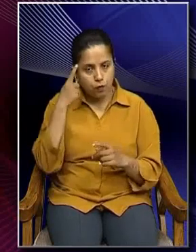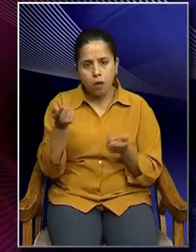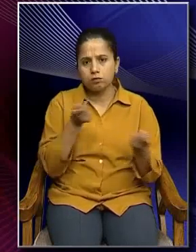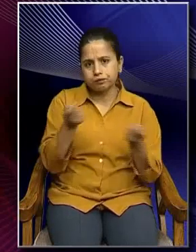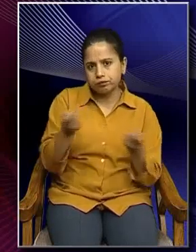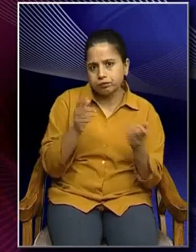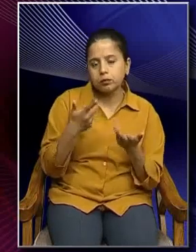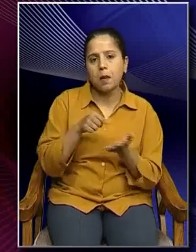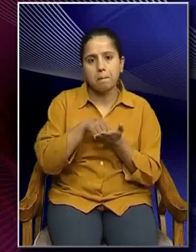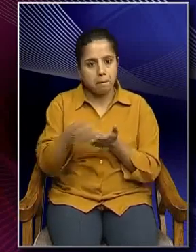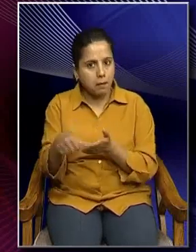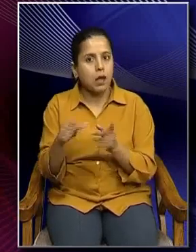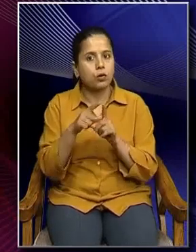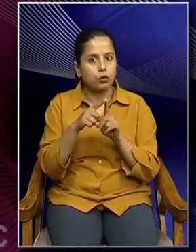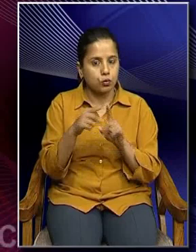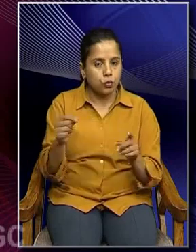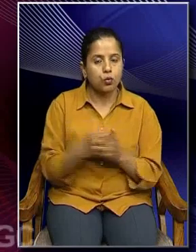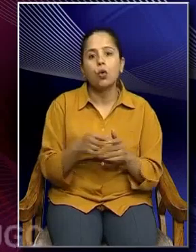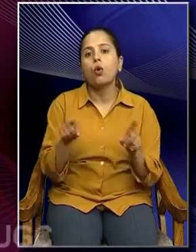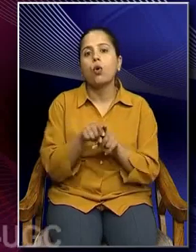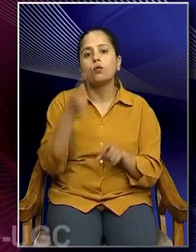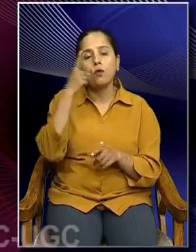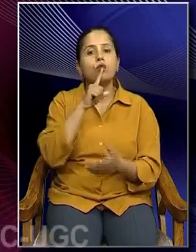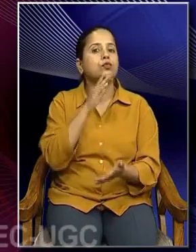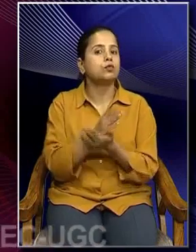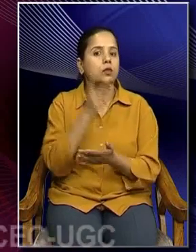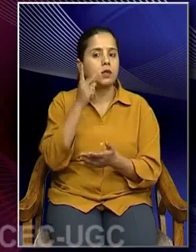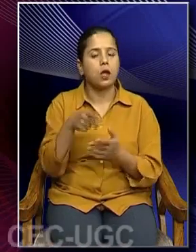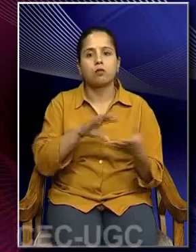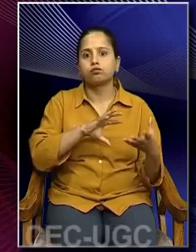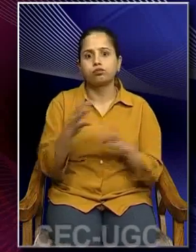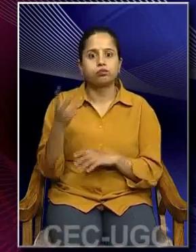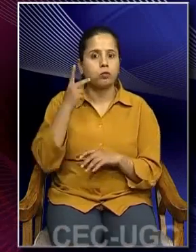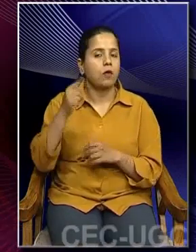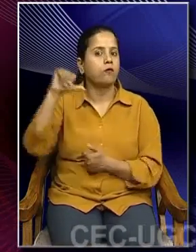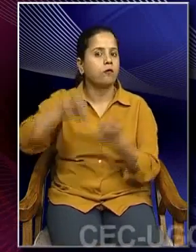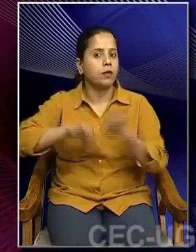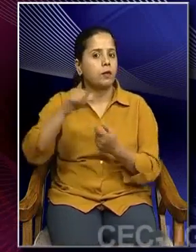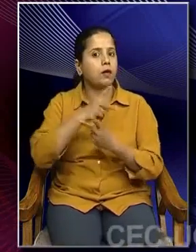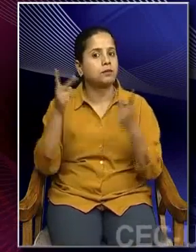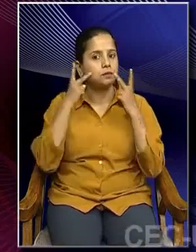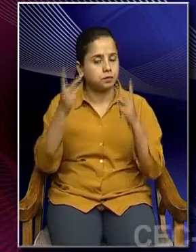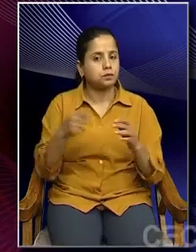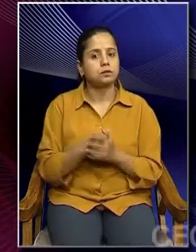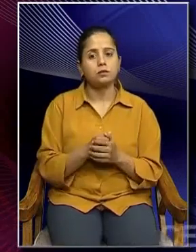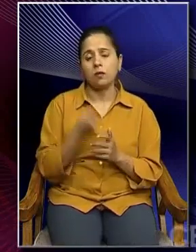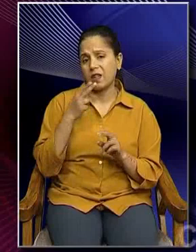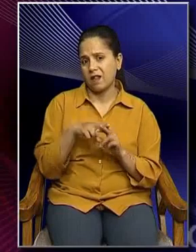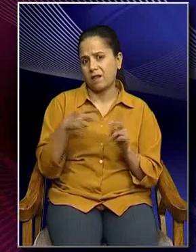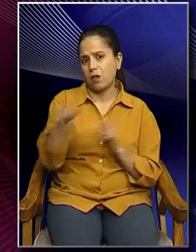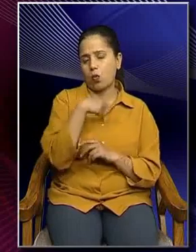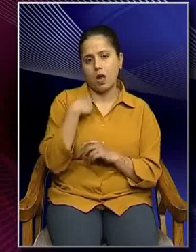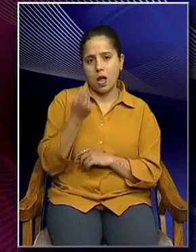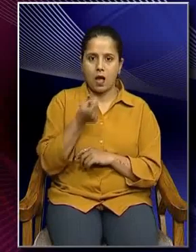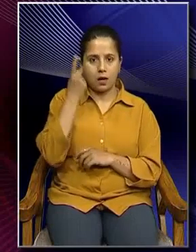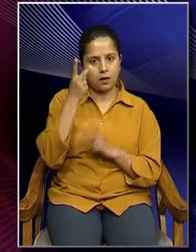monitoring, for implementation, and also for ensuring a robust review and feedback mechanisms. So, if we